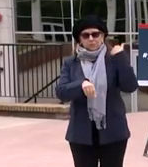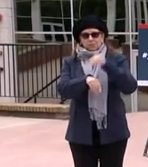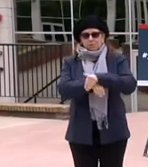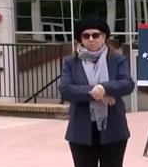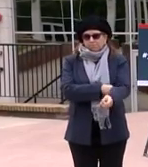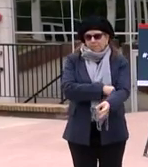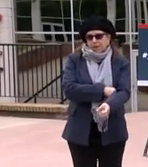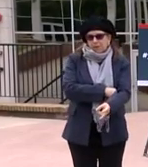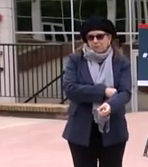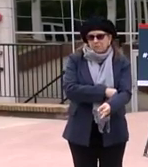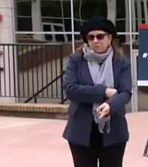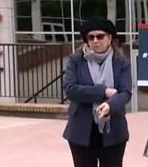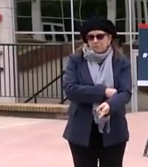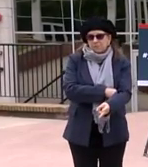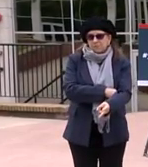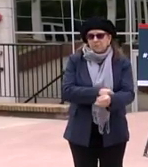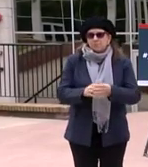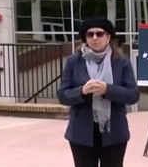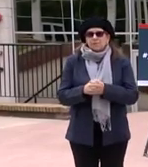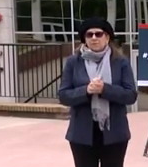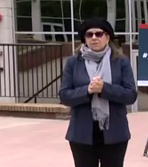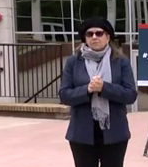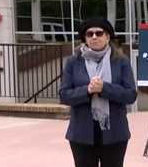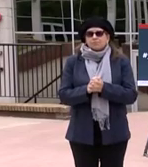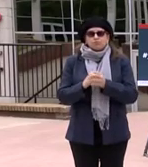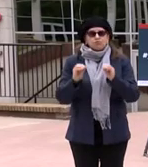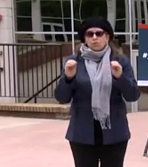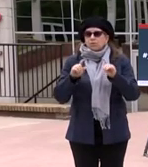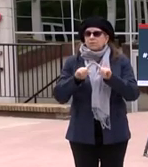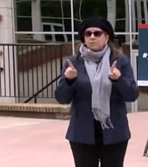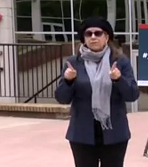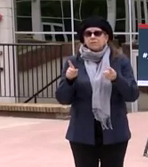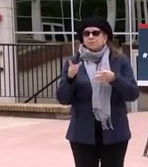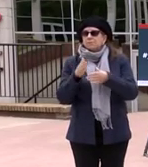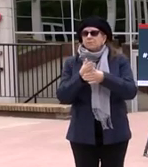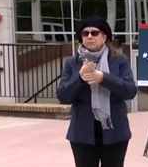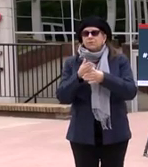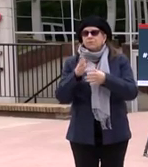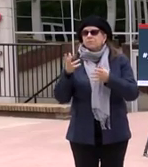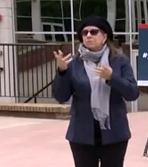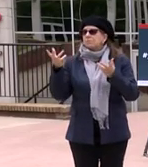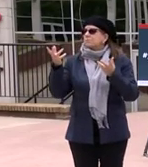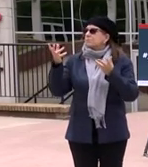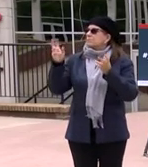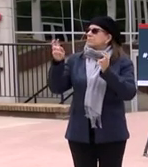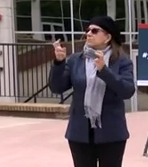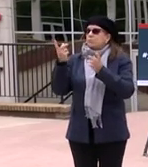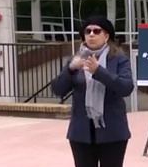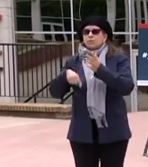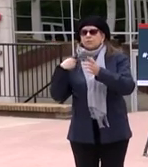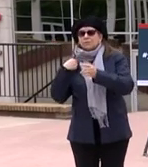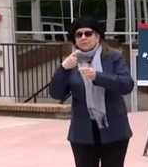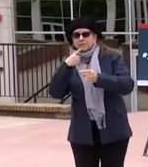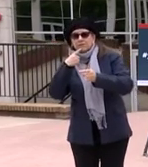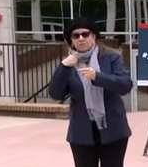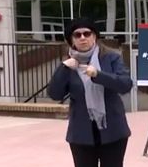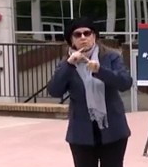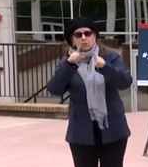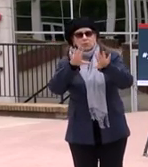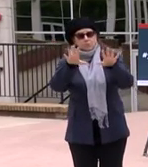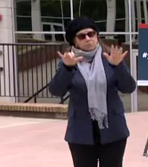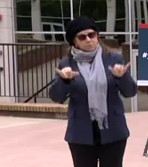no real difference between the directions we have already given residents to stay home. Still, I want